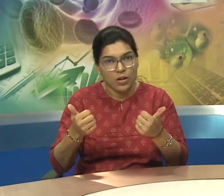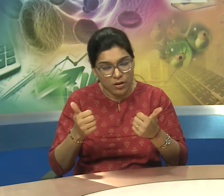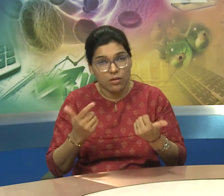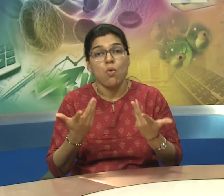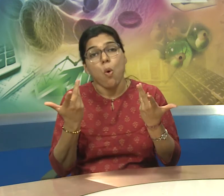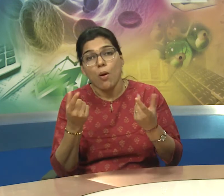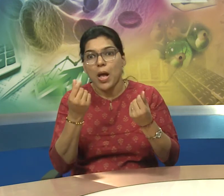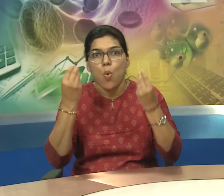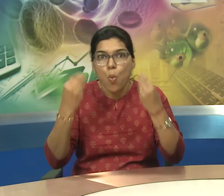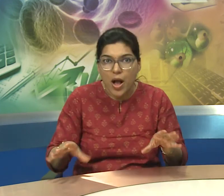or